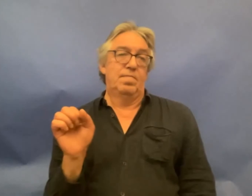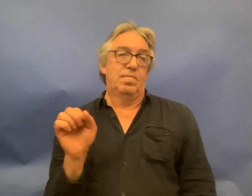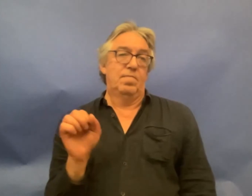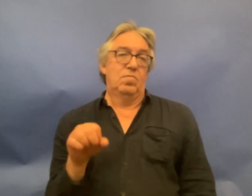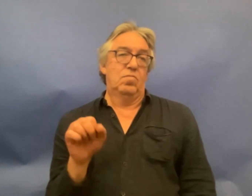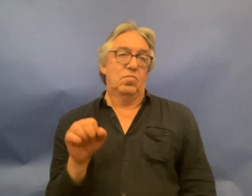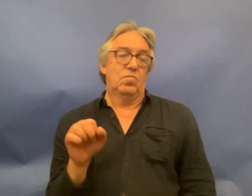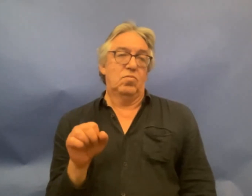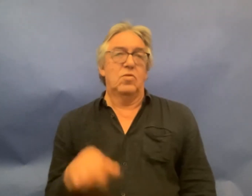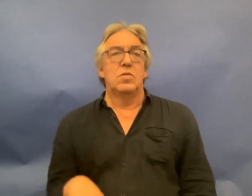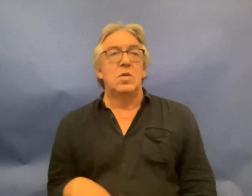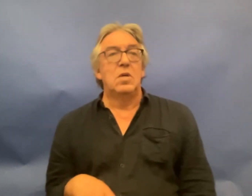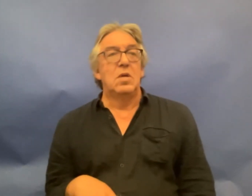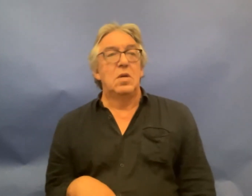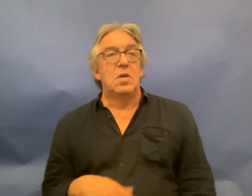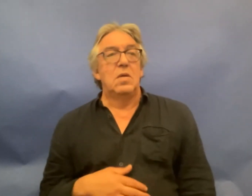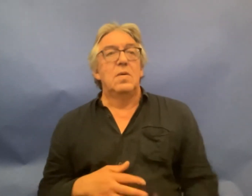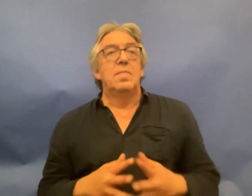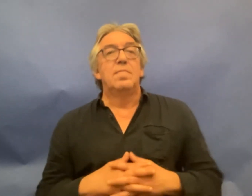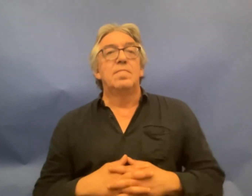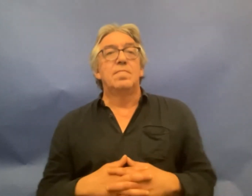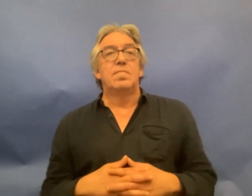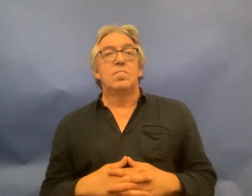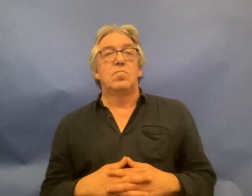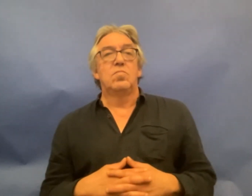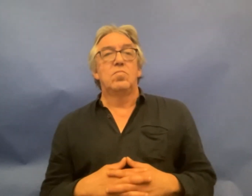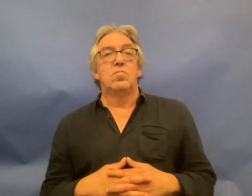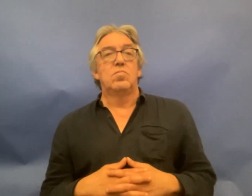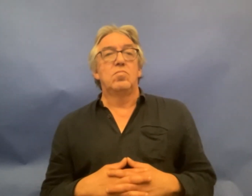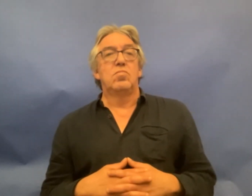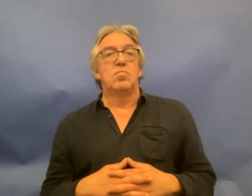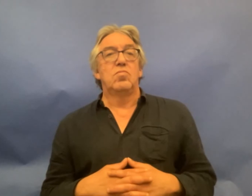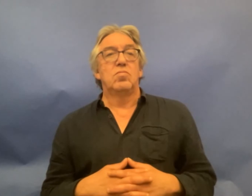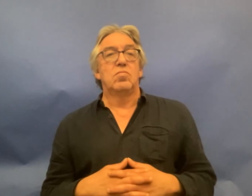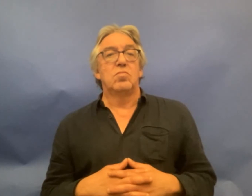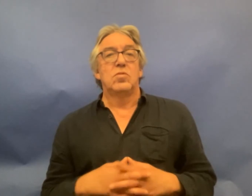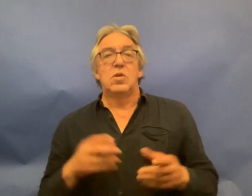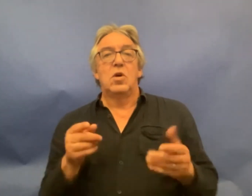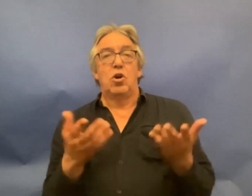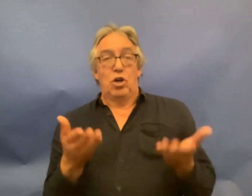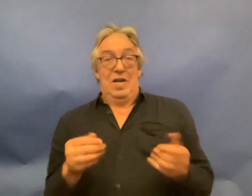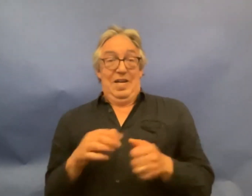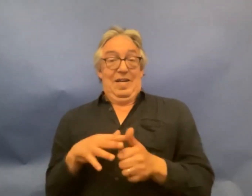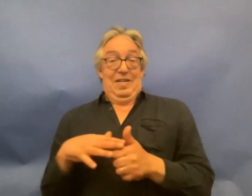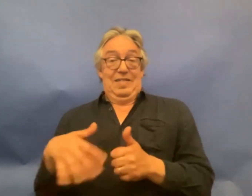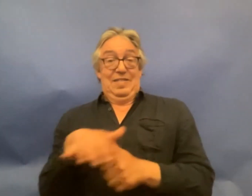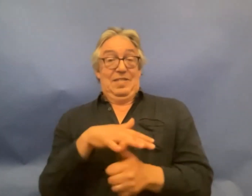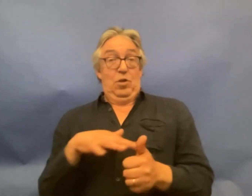And the overwhelming majority treats the situation as a temporary one. So, well,